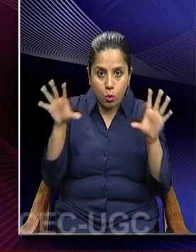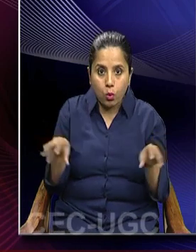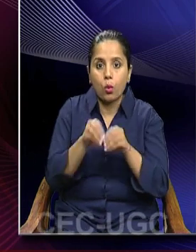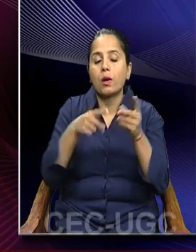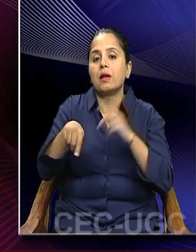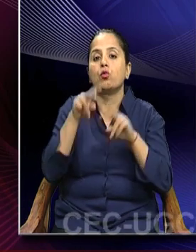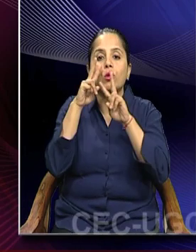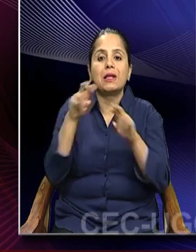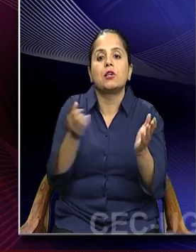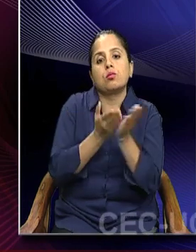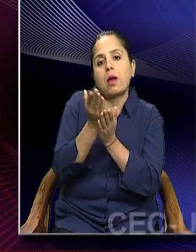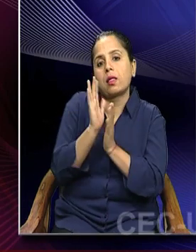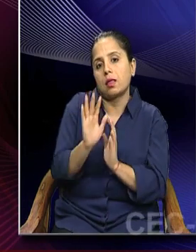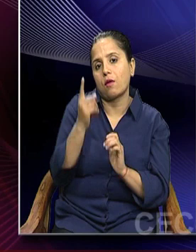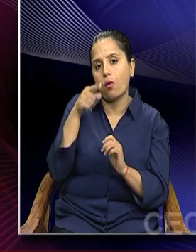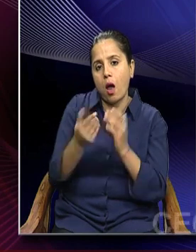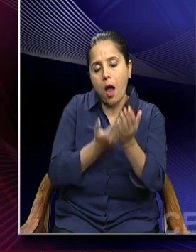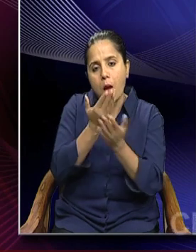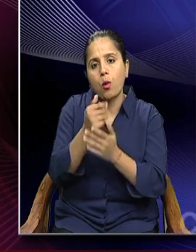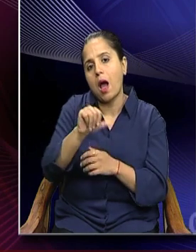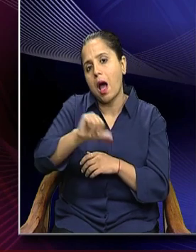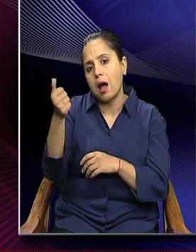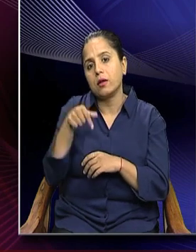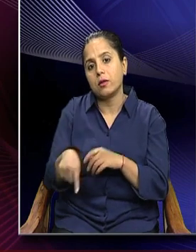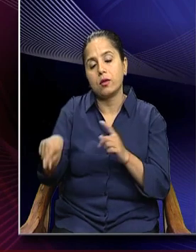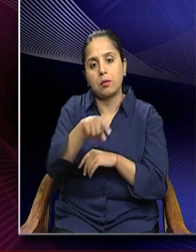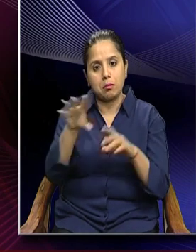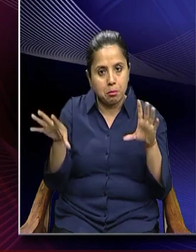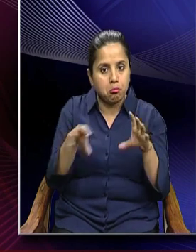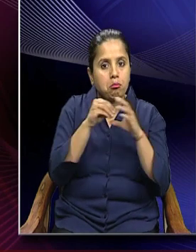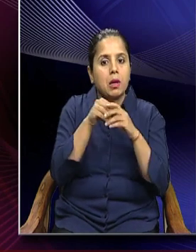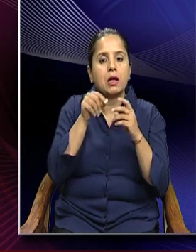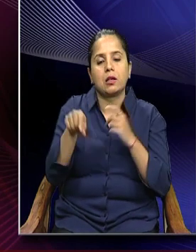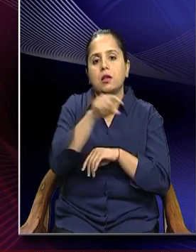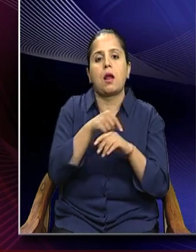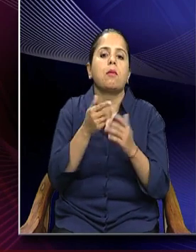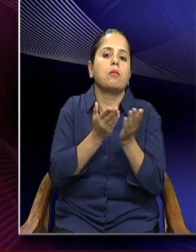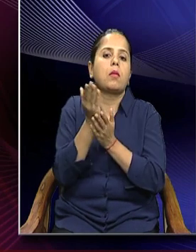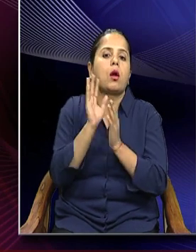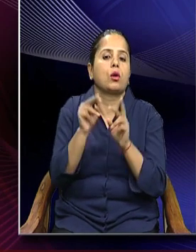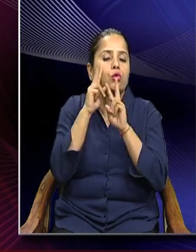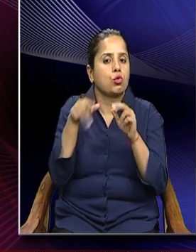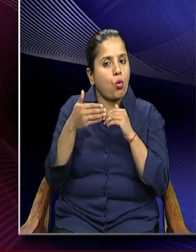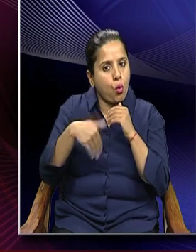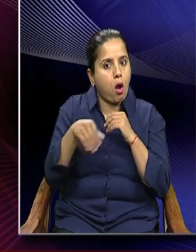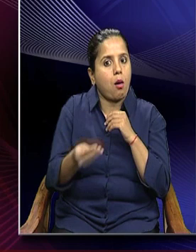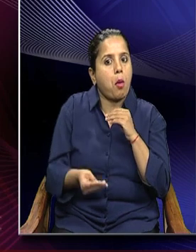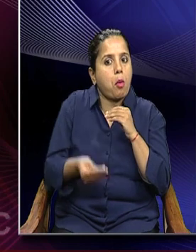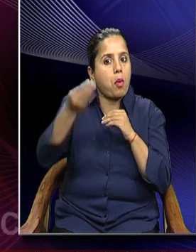research methods and its ability to appeal to other disciplines, mixed method research has had an ongoing